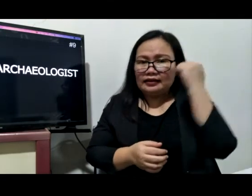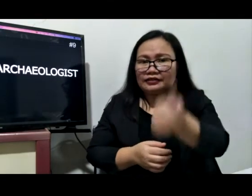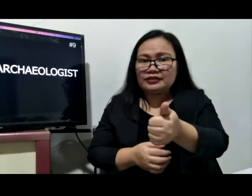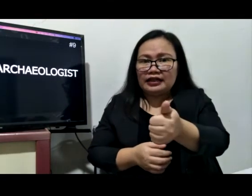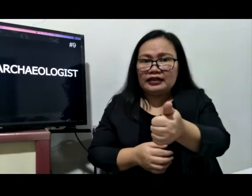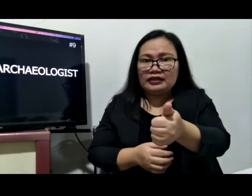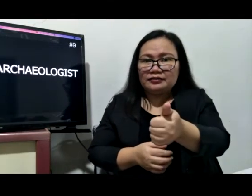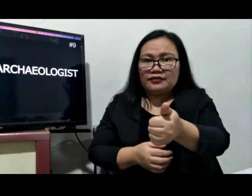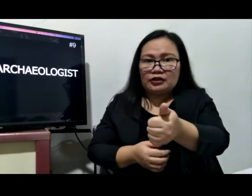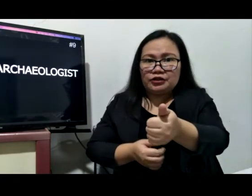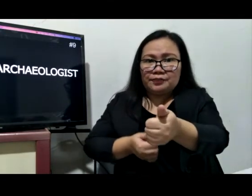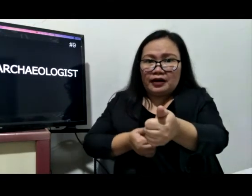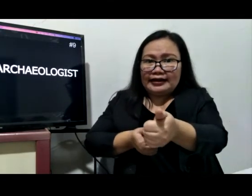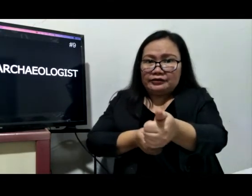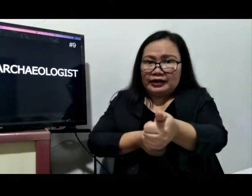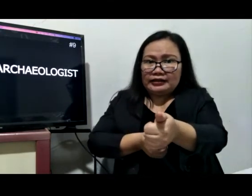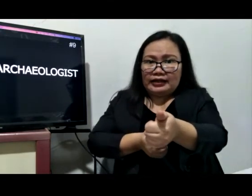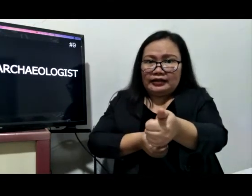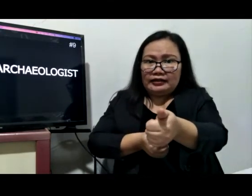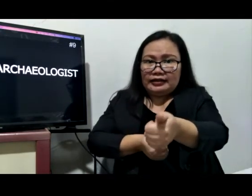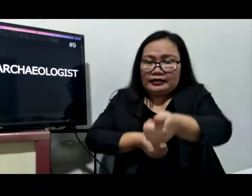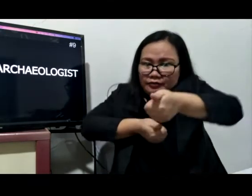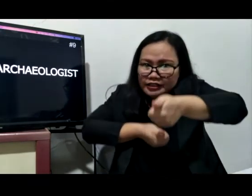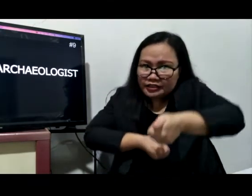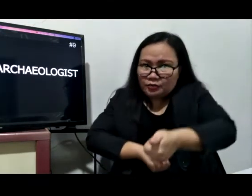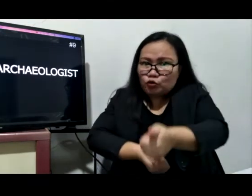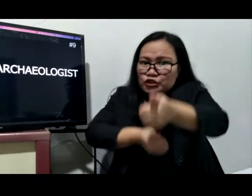left A followed by right A, digging motion,